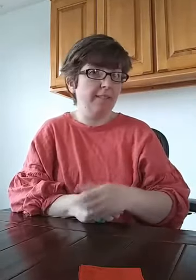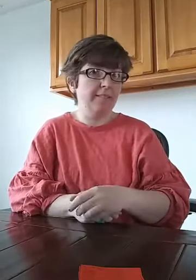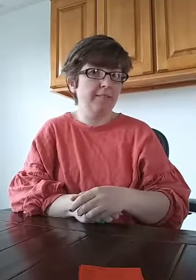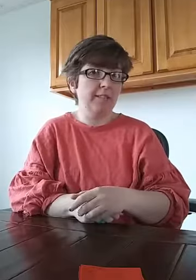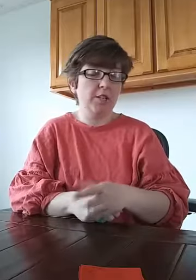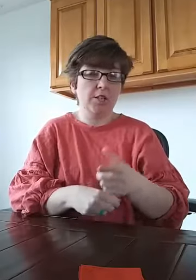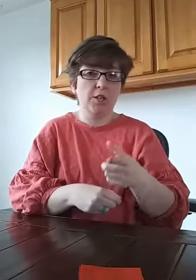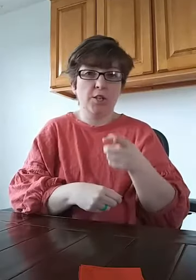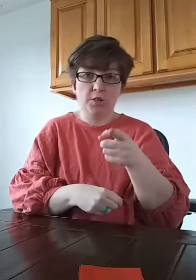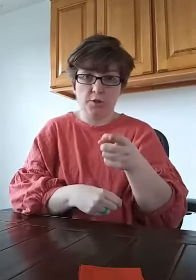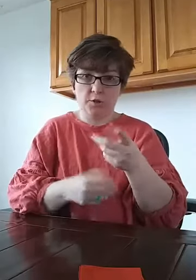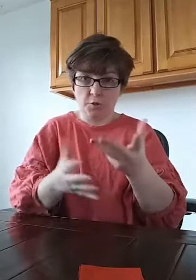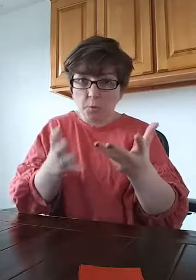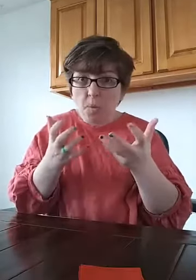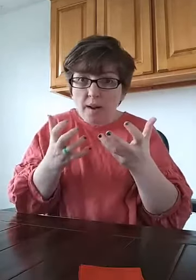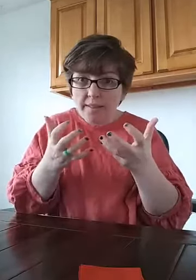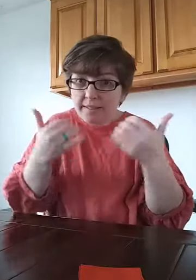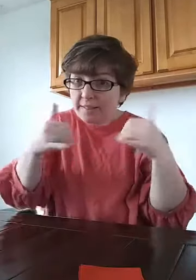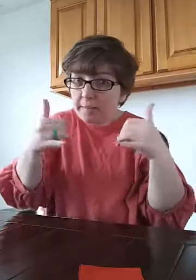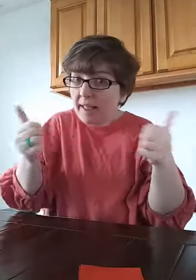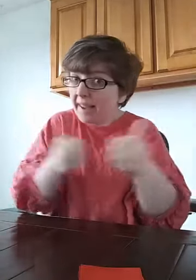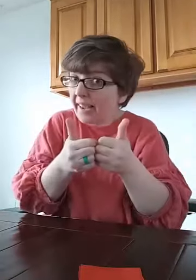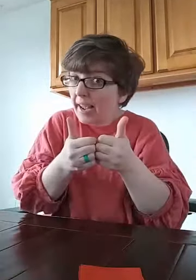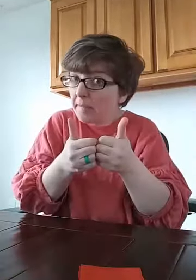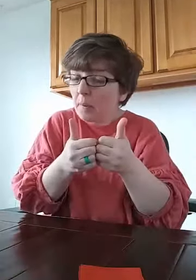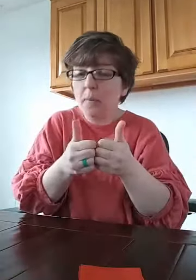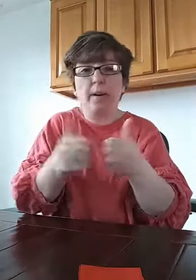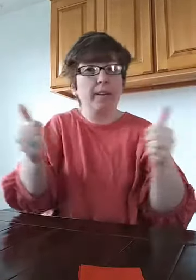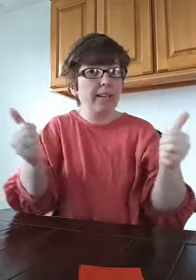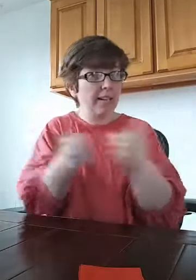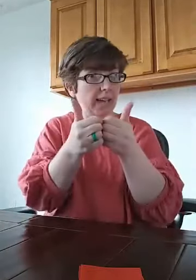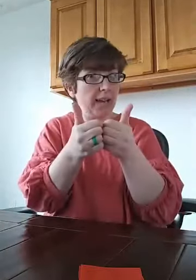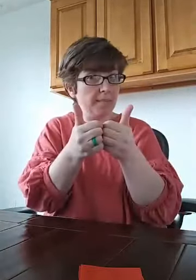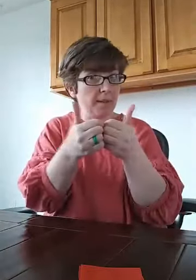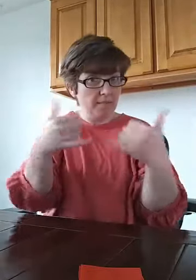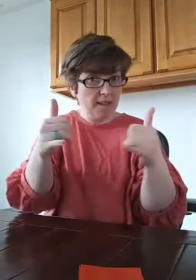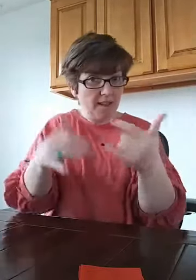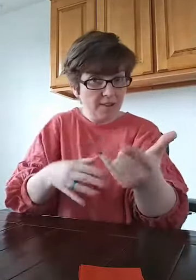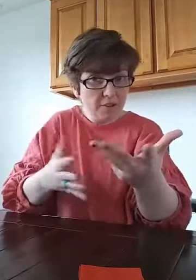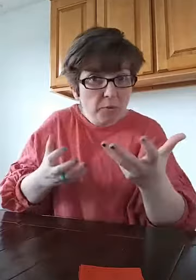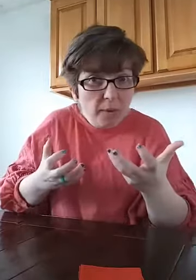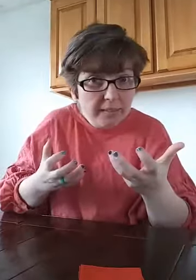you want to play a game or game you want